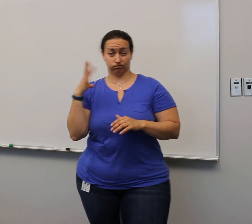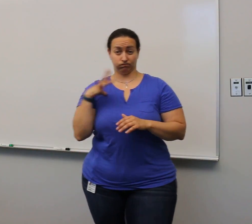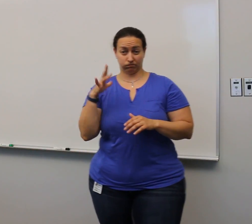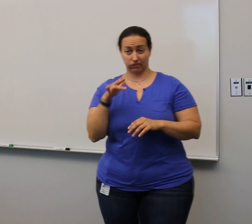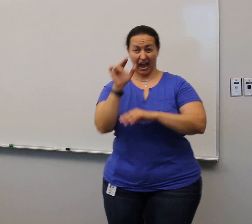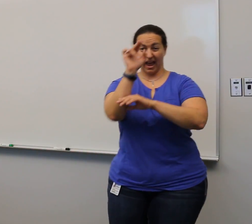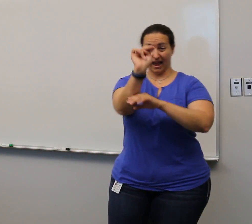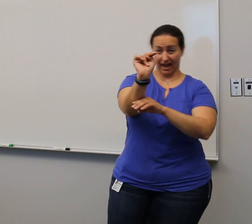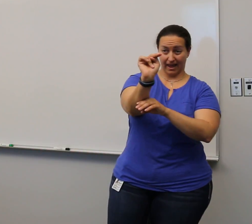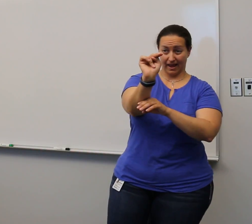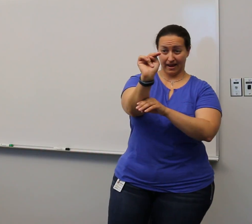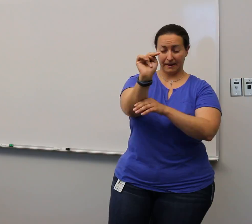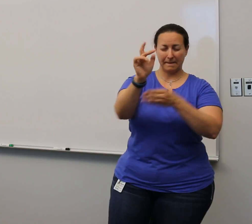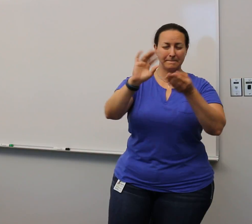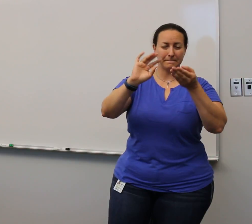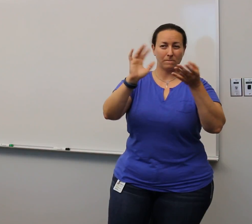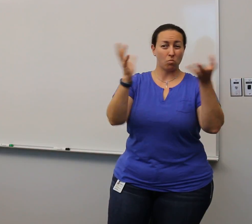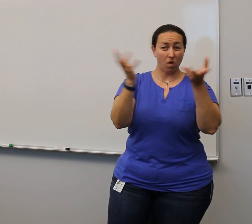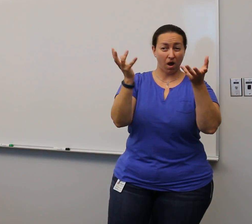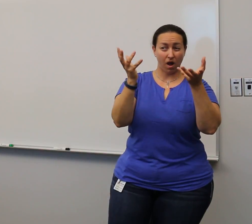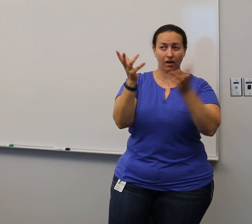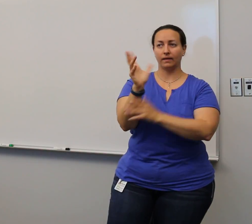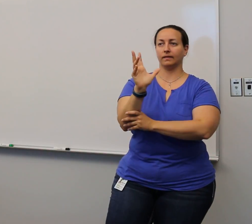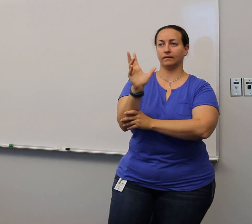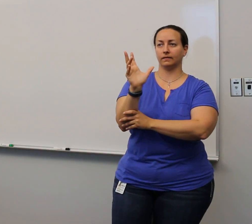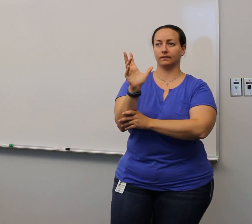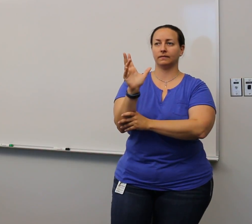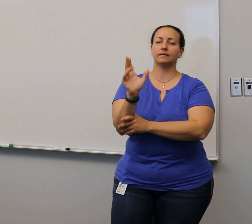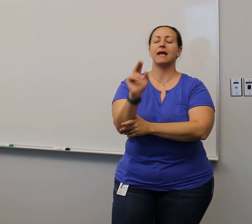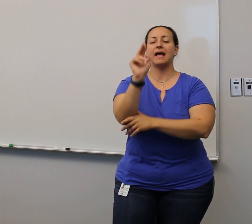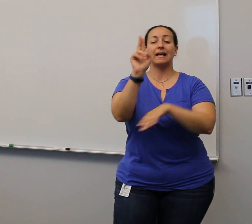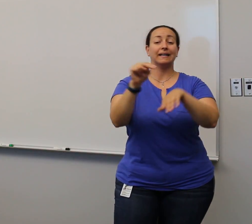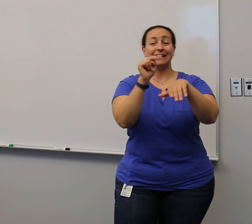And that's the symbol we use in mathematics for the natural numbers.